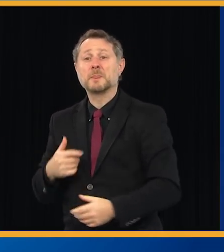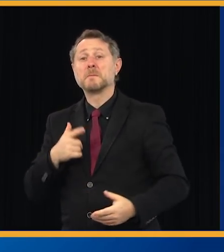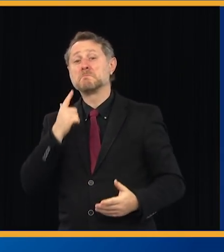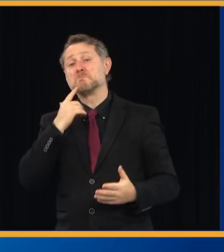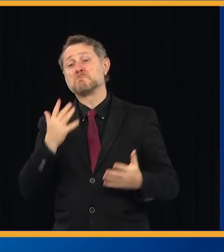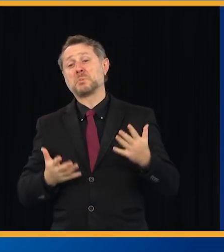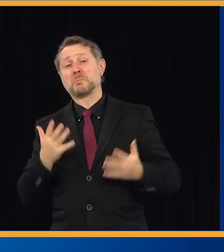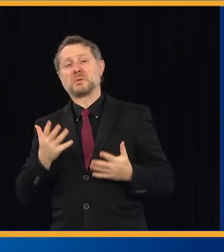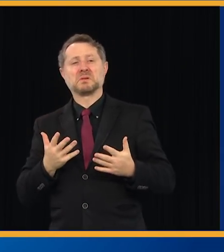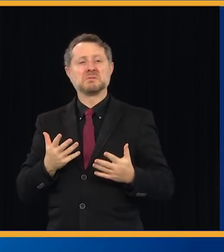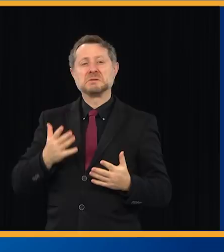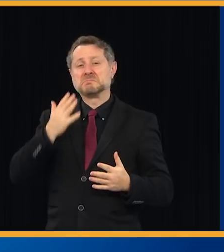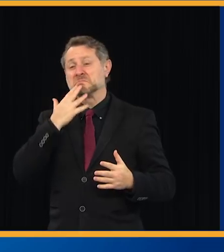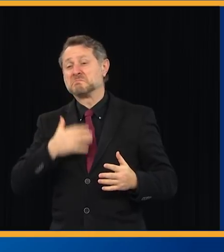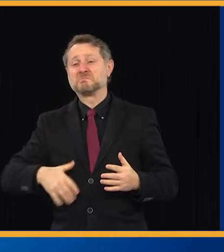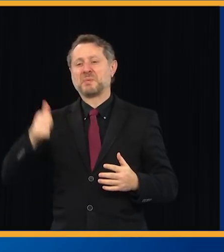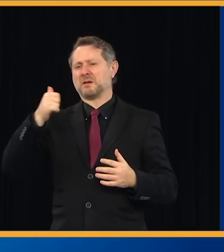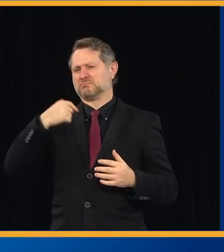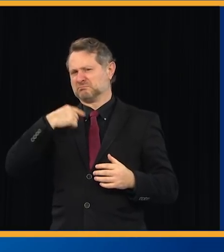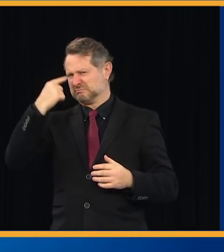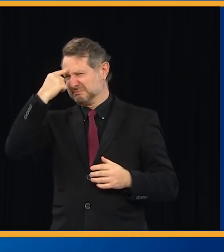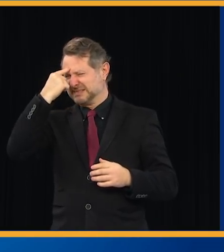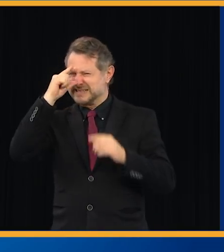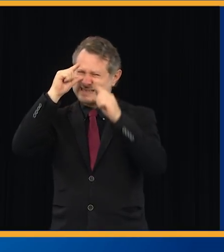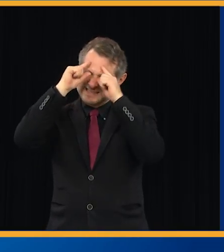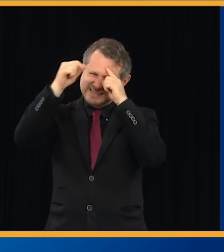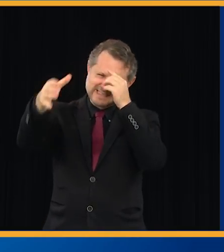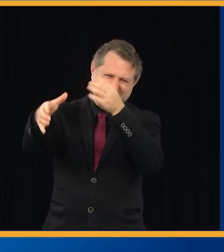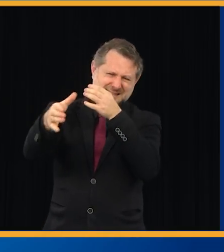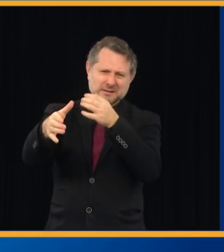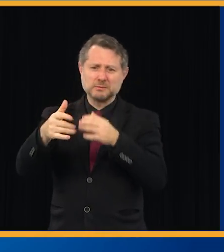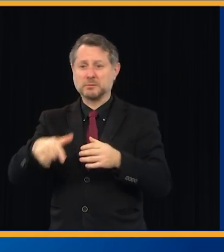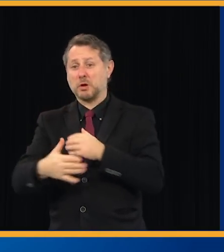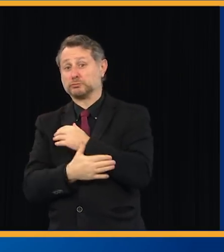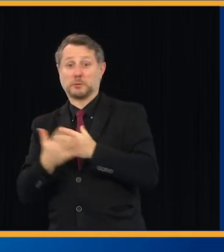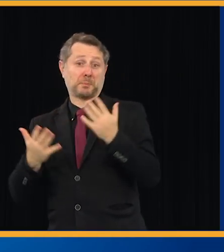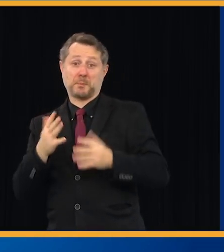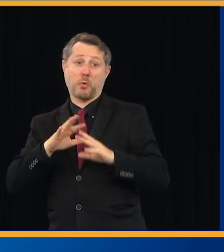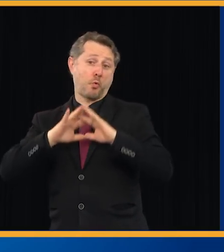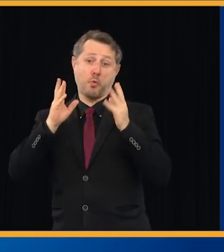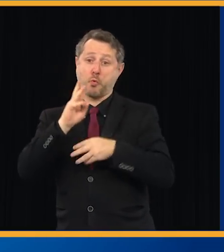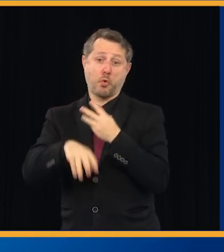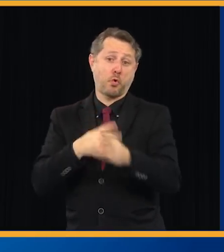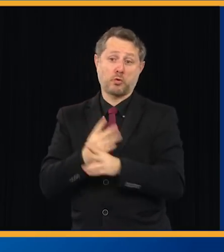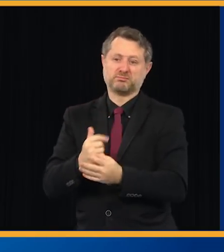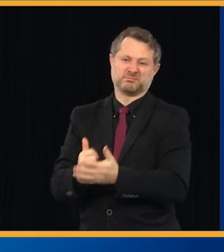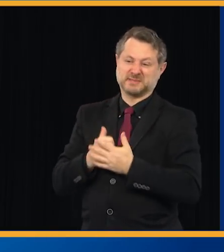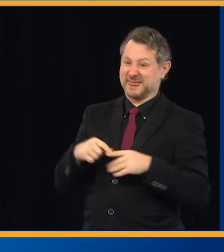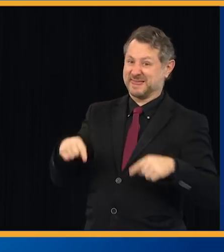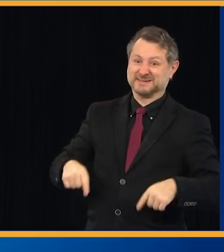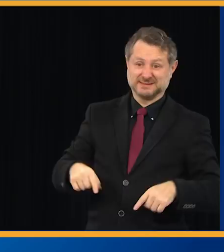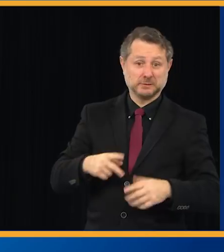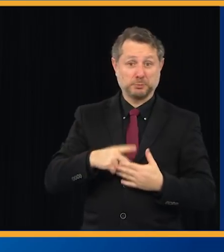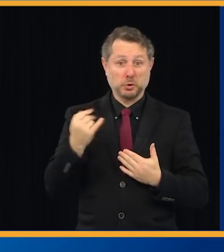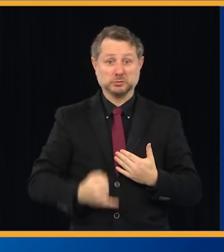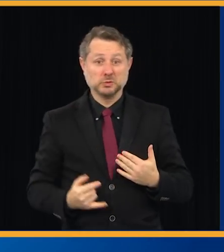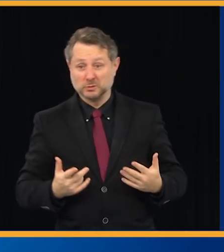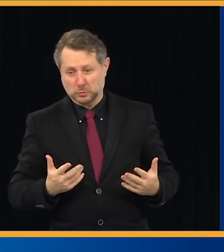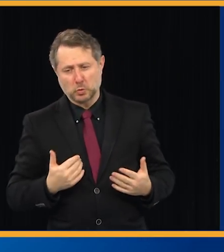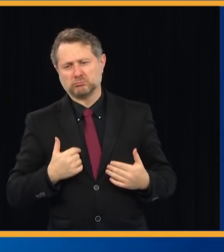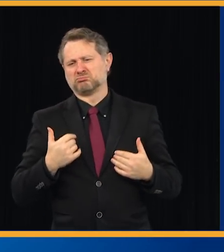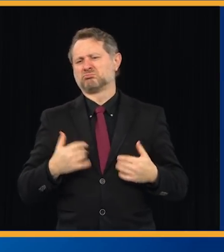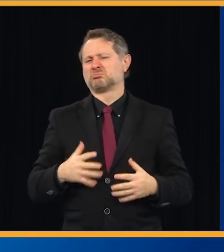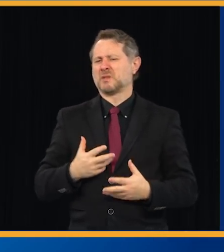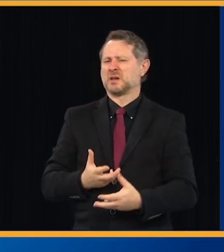mind in this country, if not on the globe, to do this is, I believe,